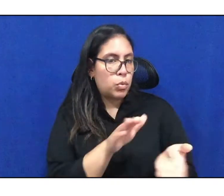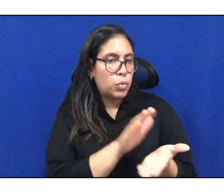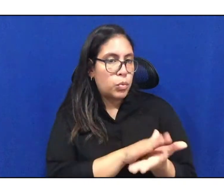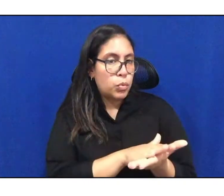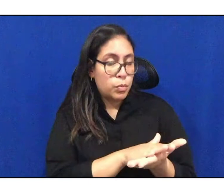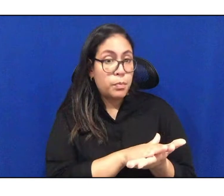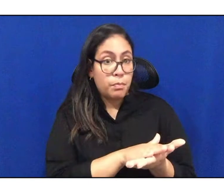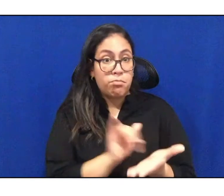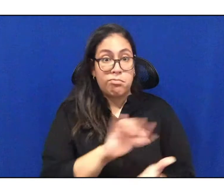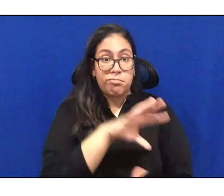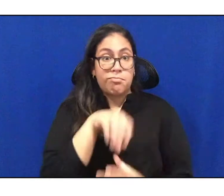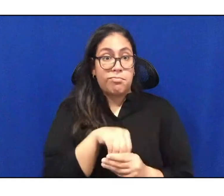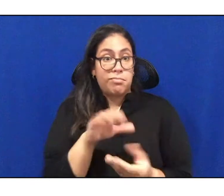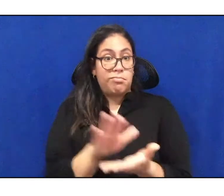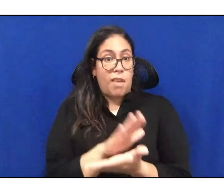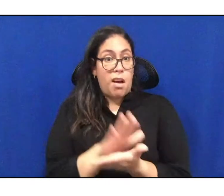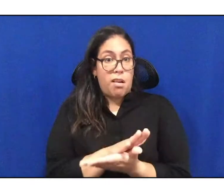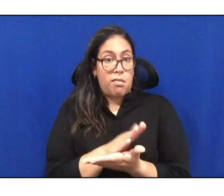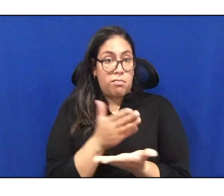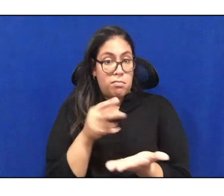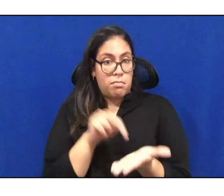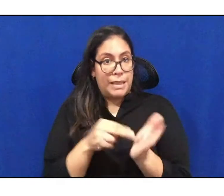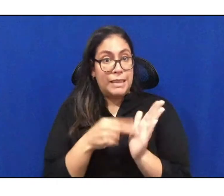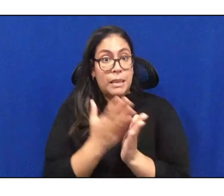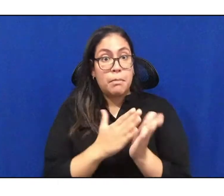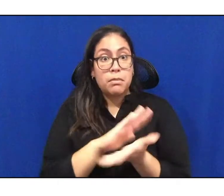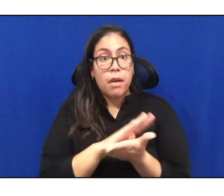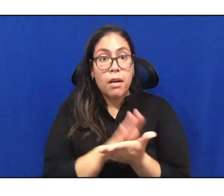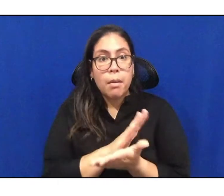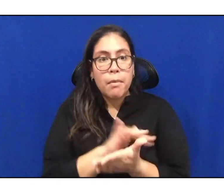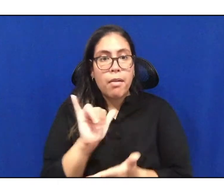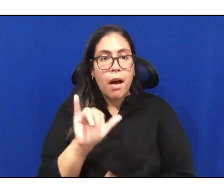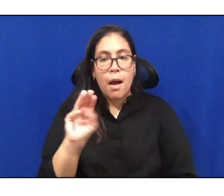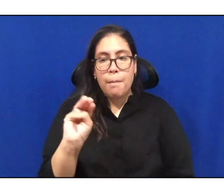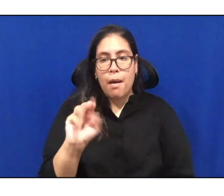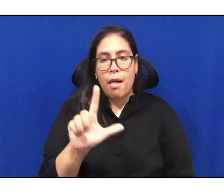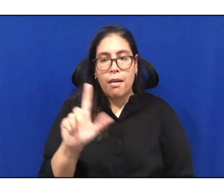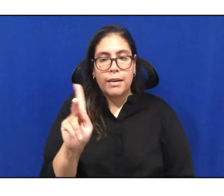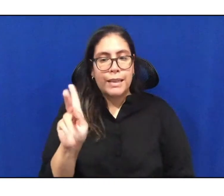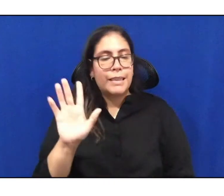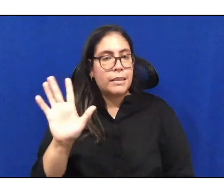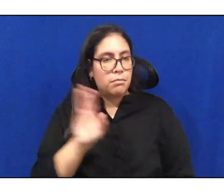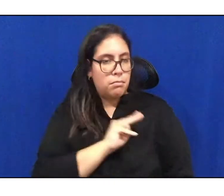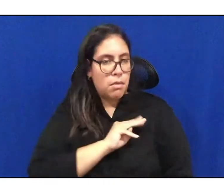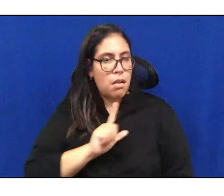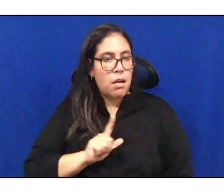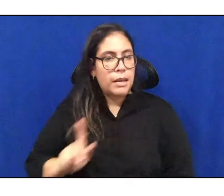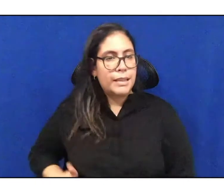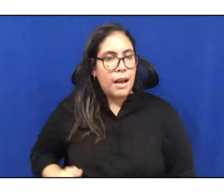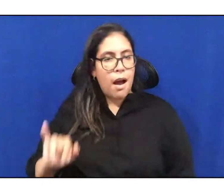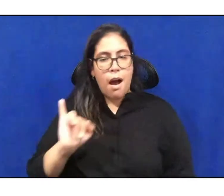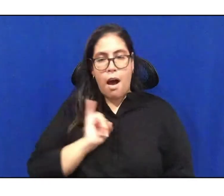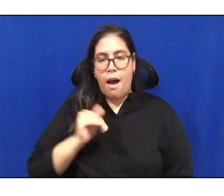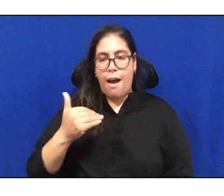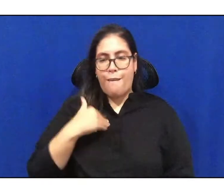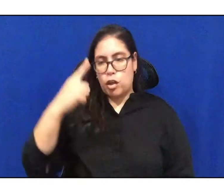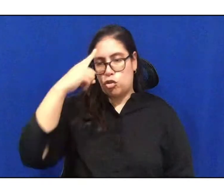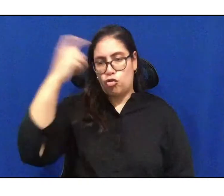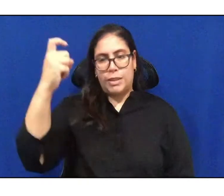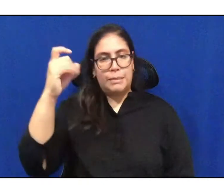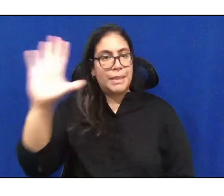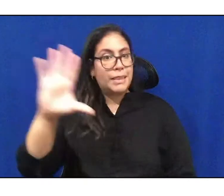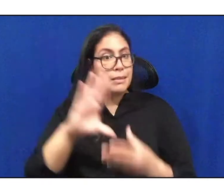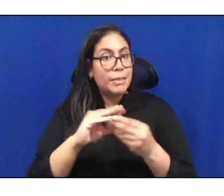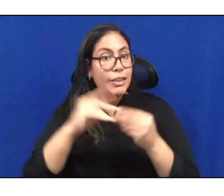documents that could not be taught, Martin Luther King's I Have a Dream speech, Native American history, and the writings of women's suffrage